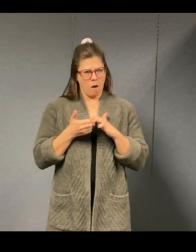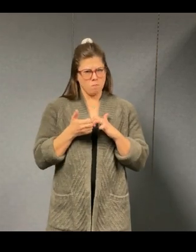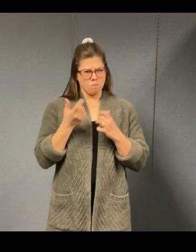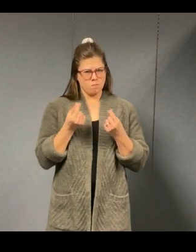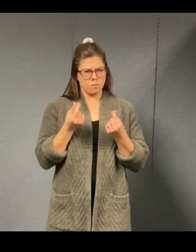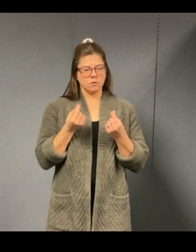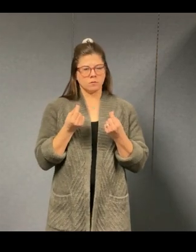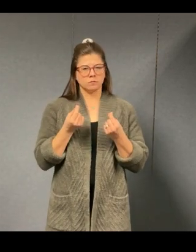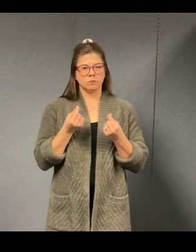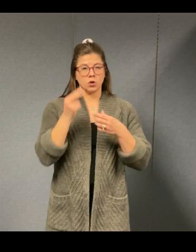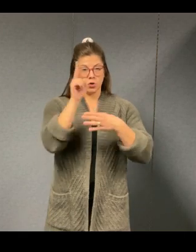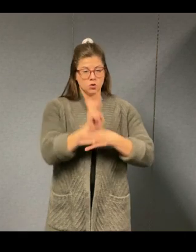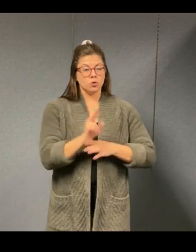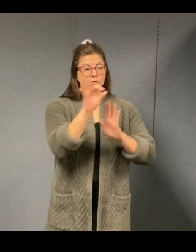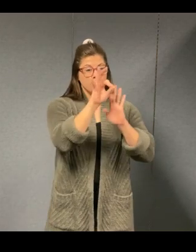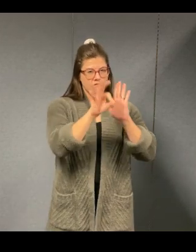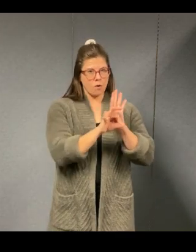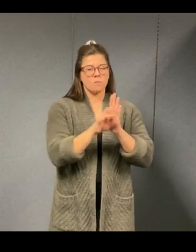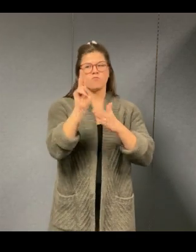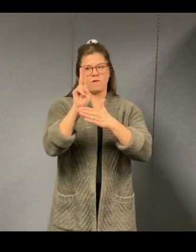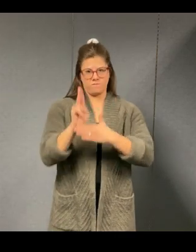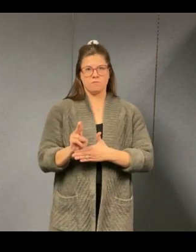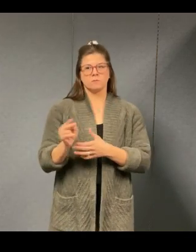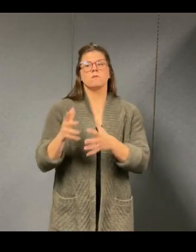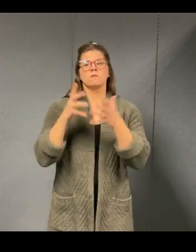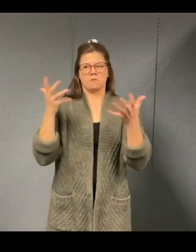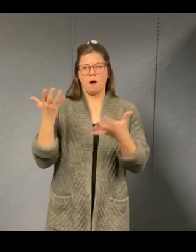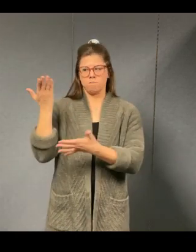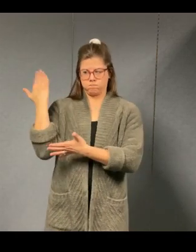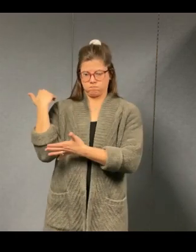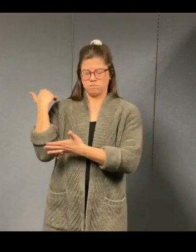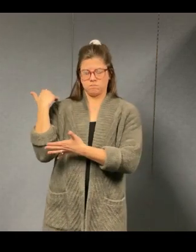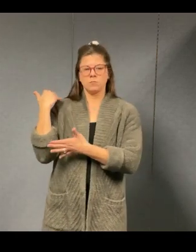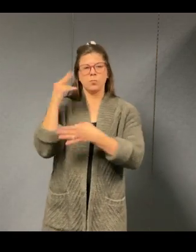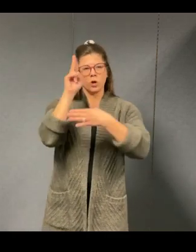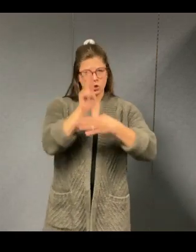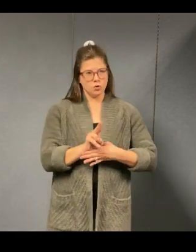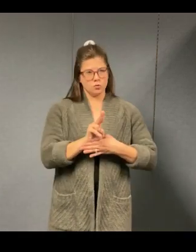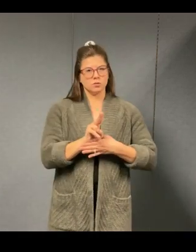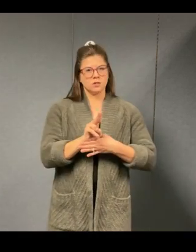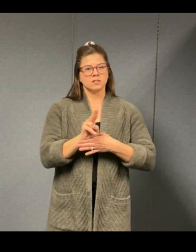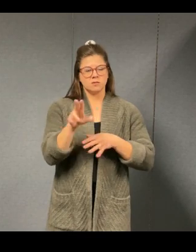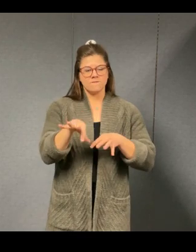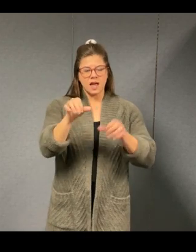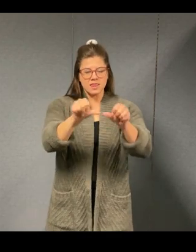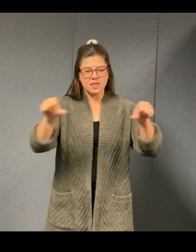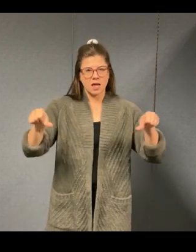already, which is the one to find the area of a rectangle or a square. We'll also